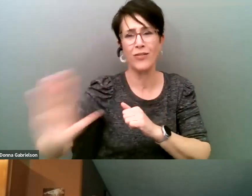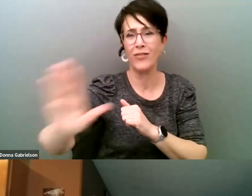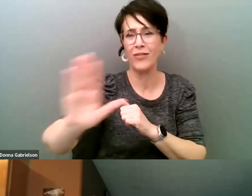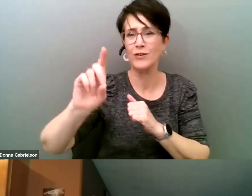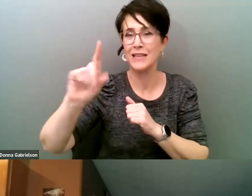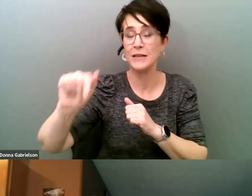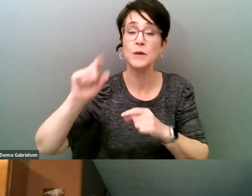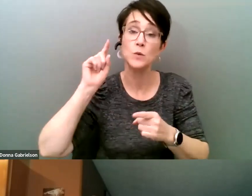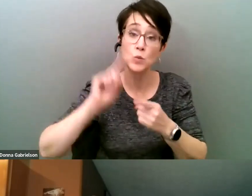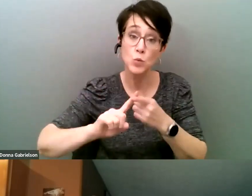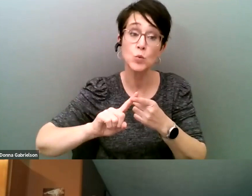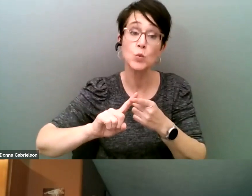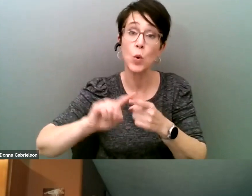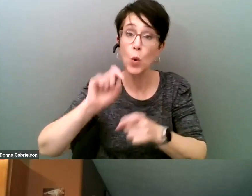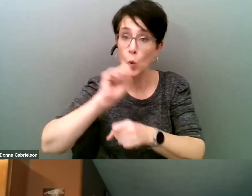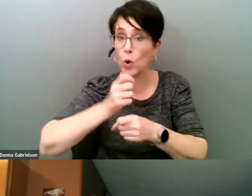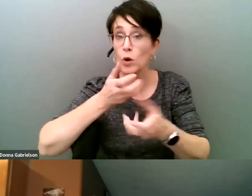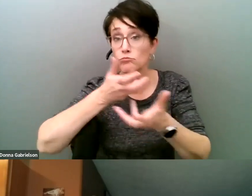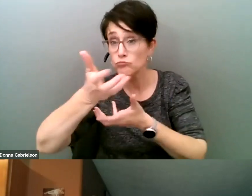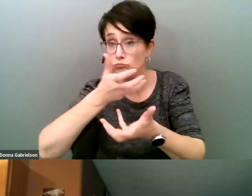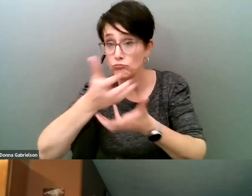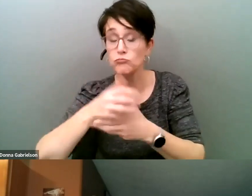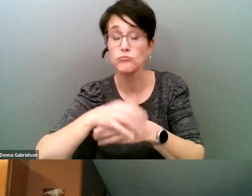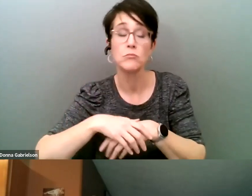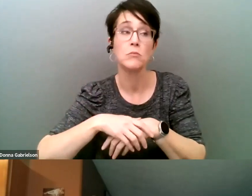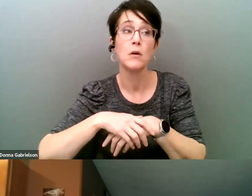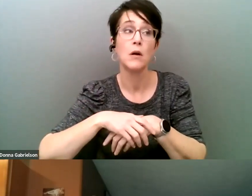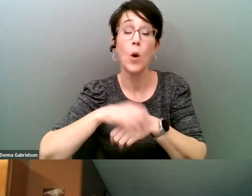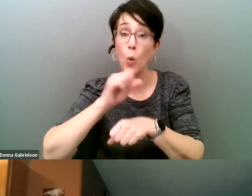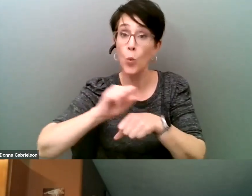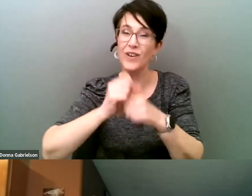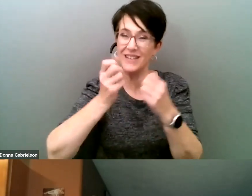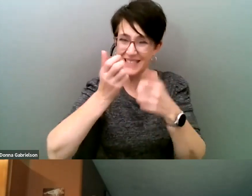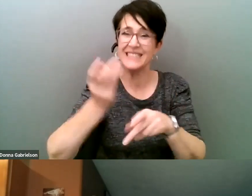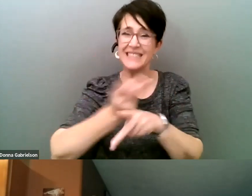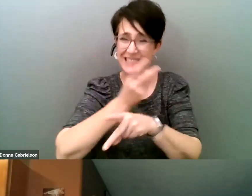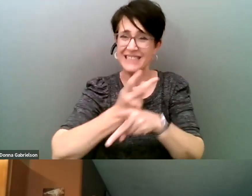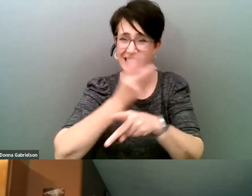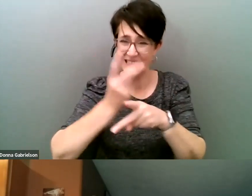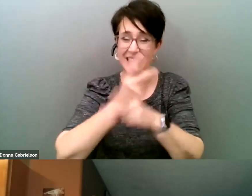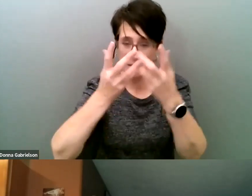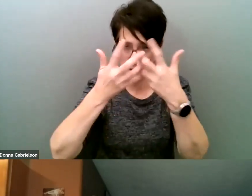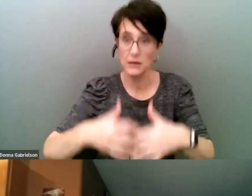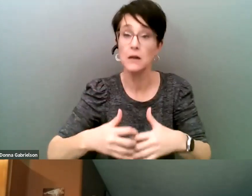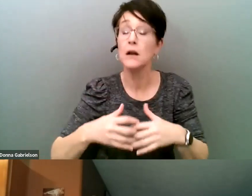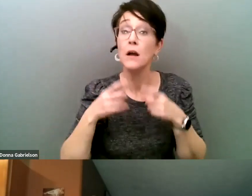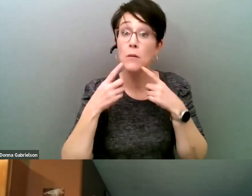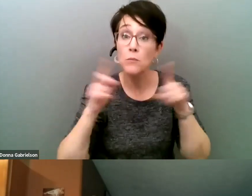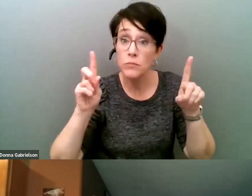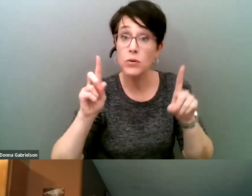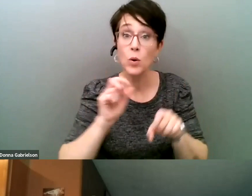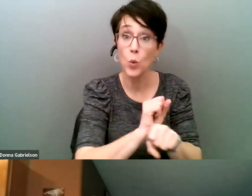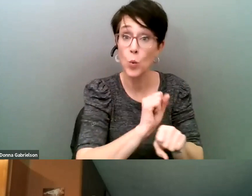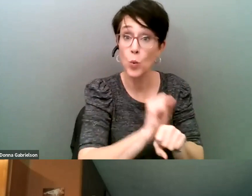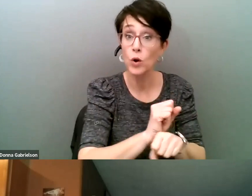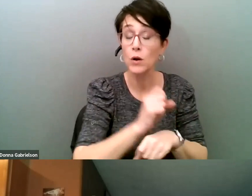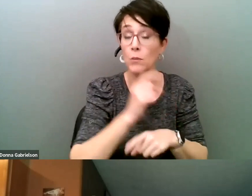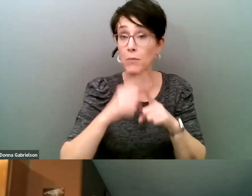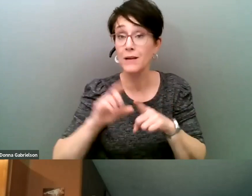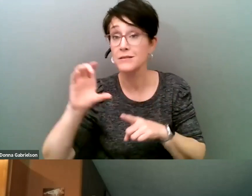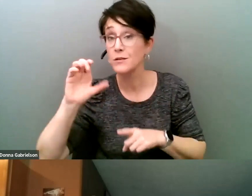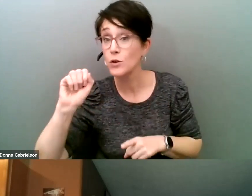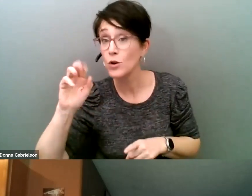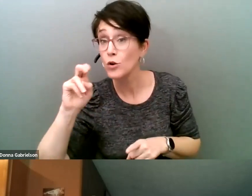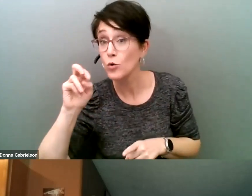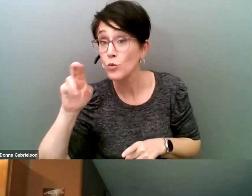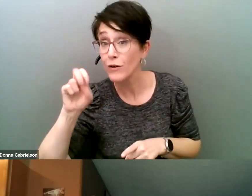to work substantially, work at all, work more than they've been working, look at careers and moving